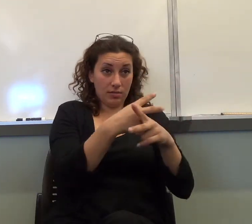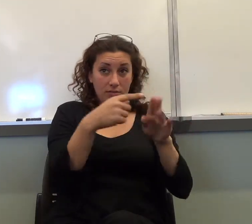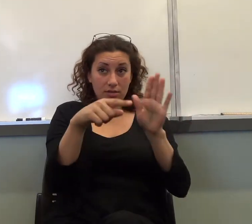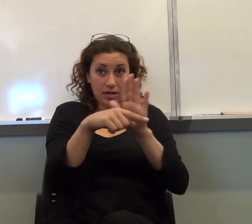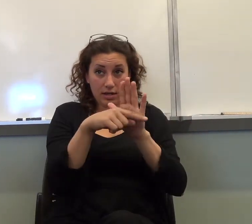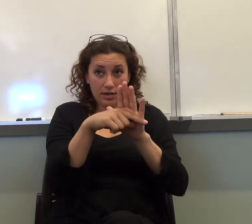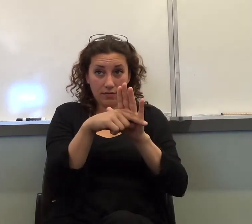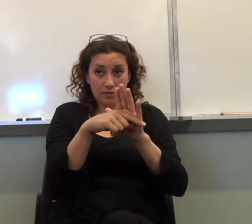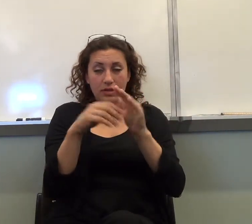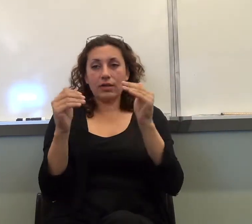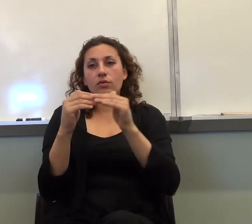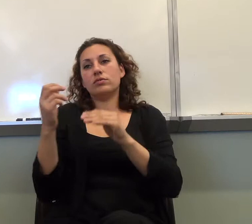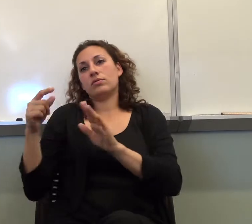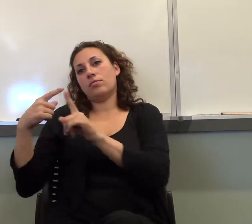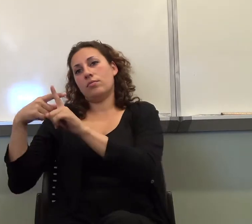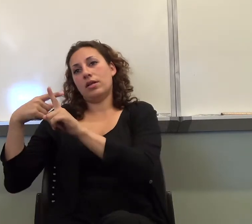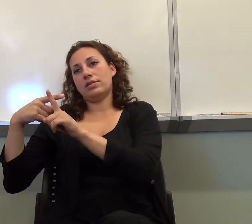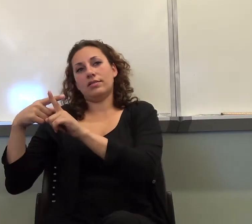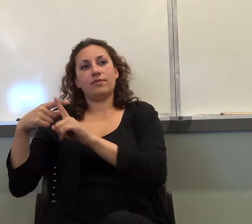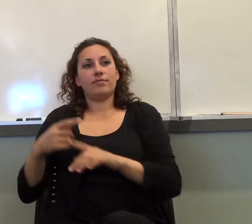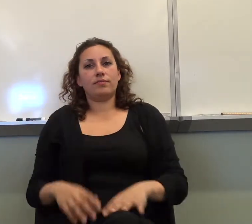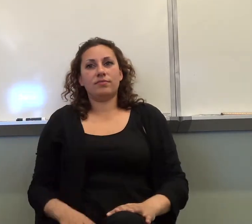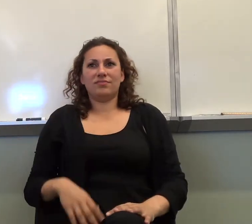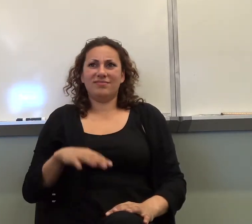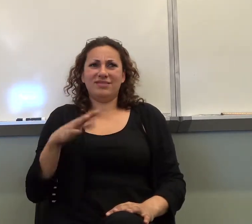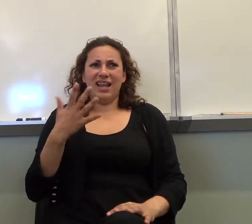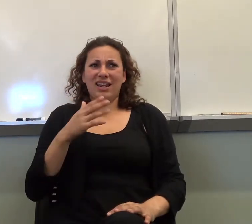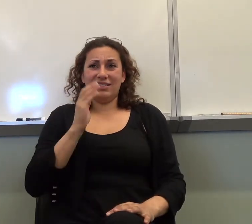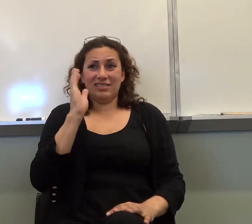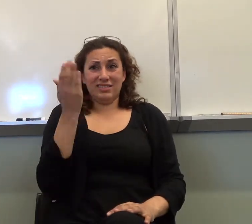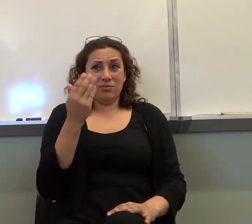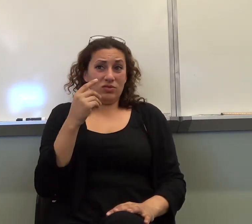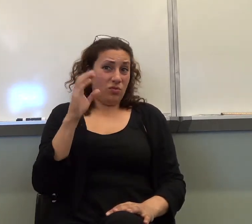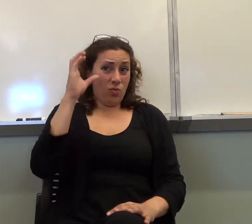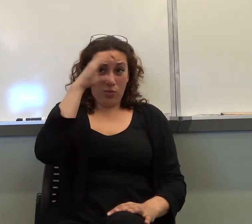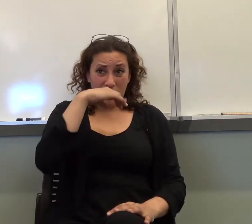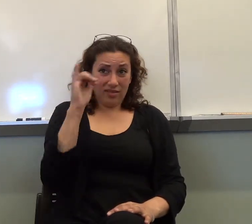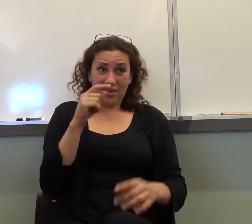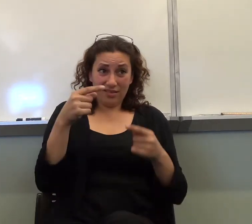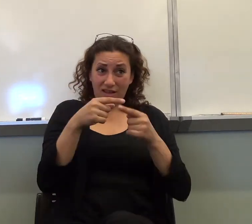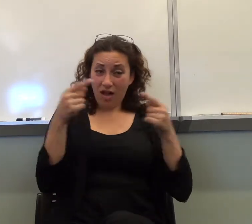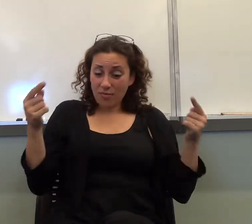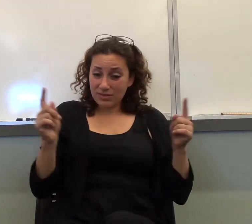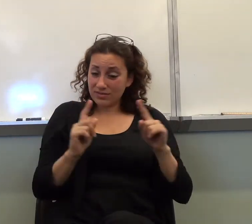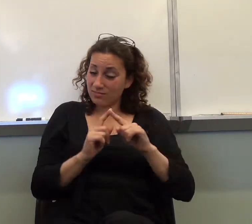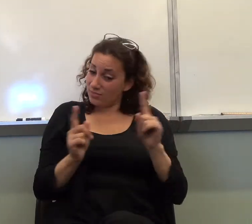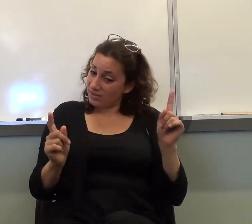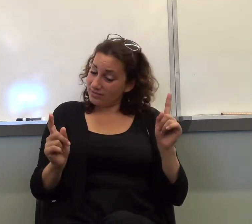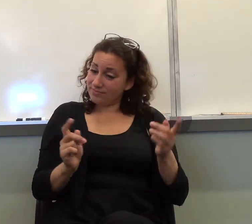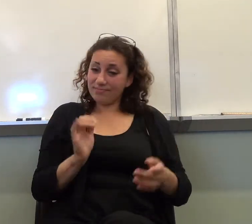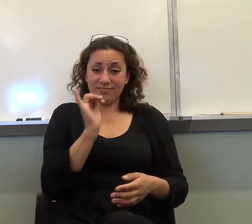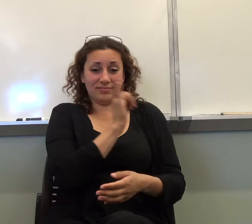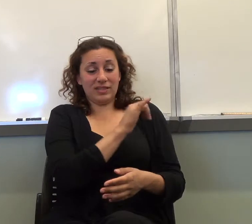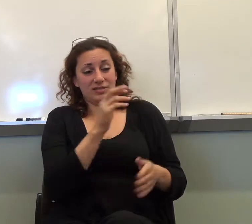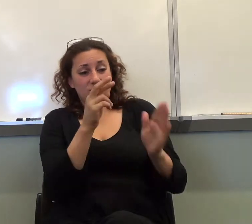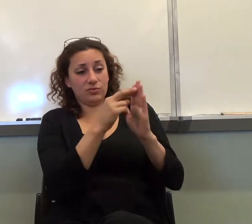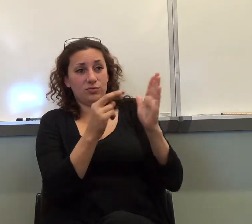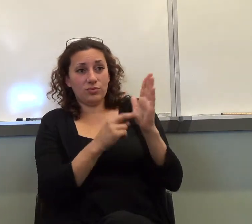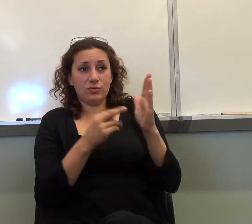It's, I would say, counterintuitive, but in order for multiplication to work, let's put it that way, then you gotta